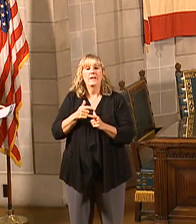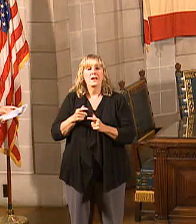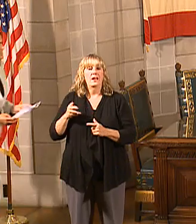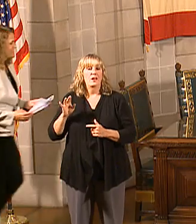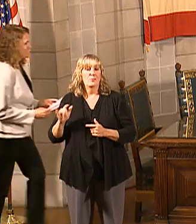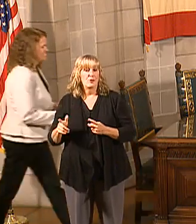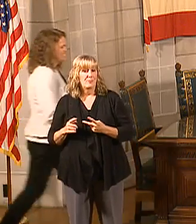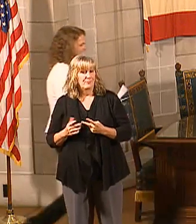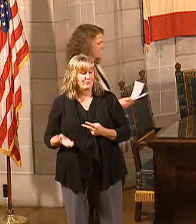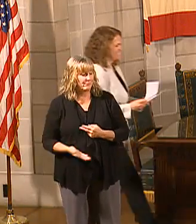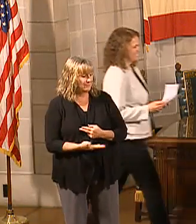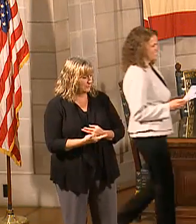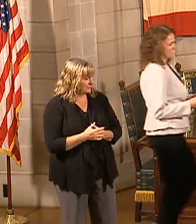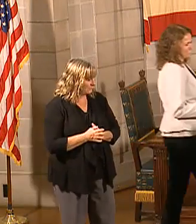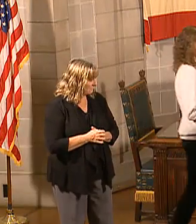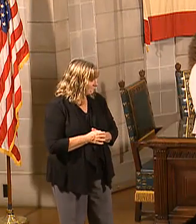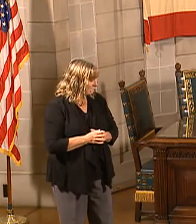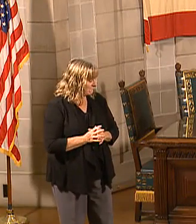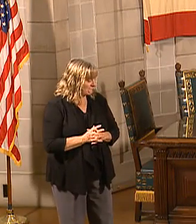Stephanie?